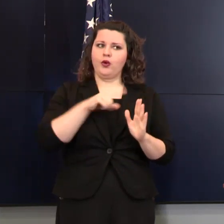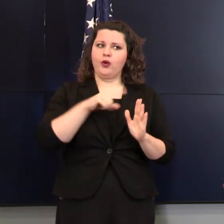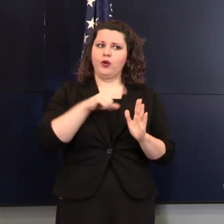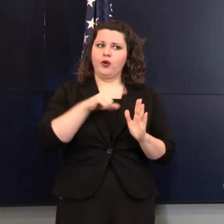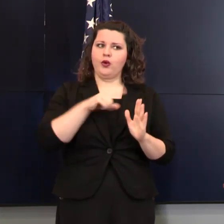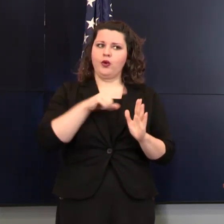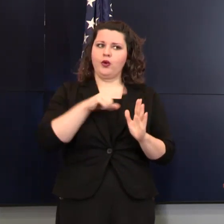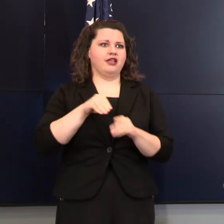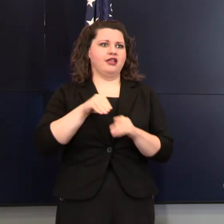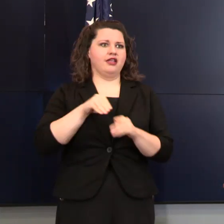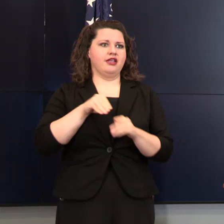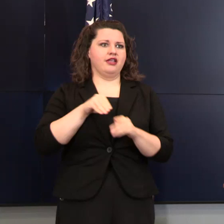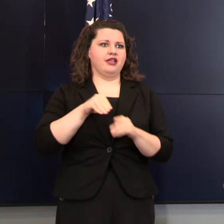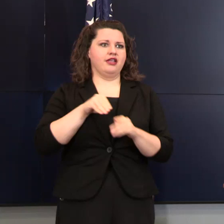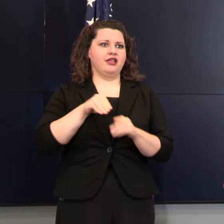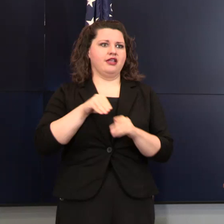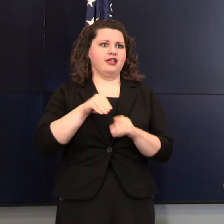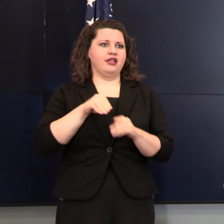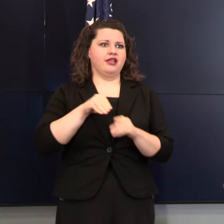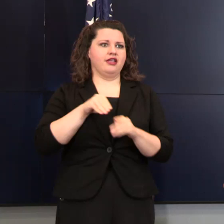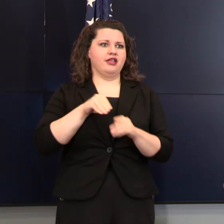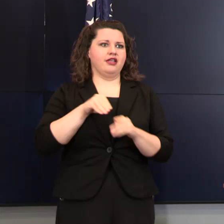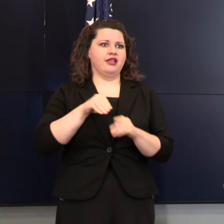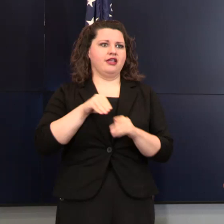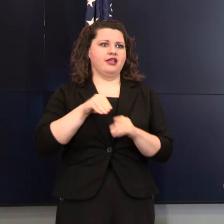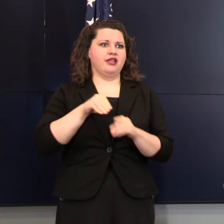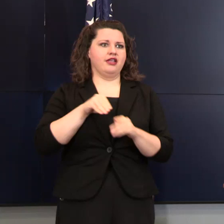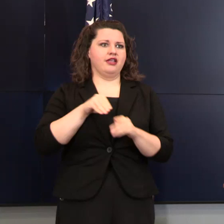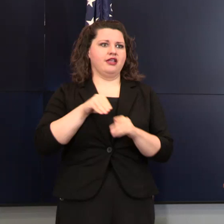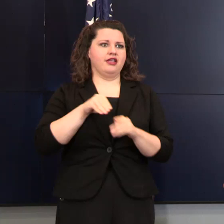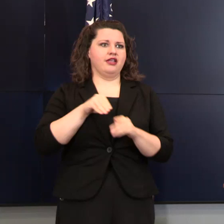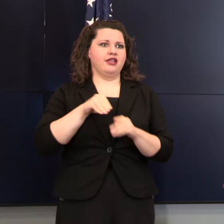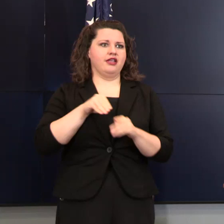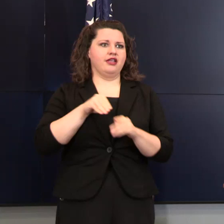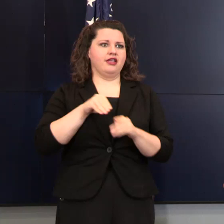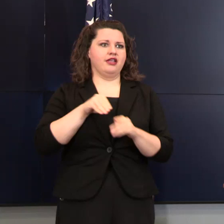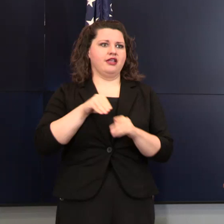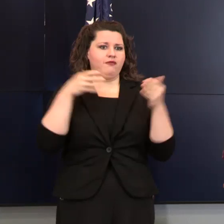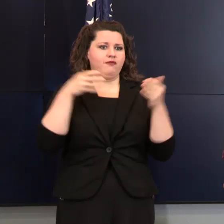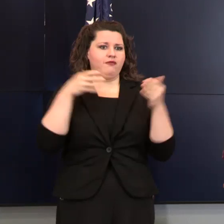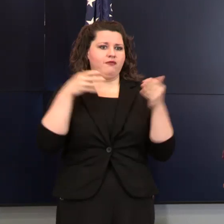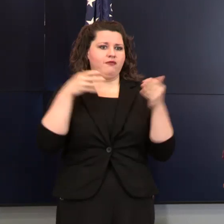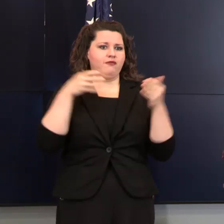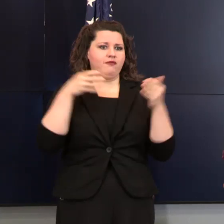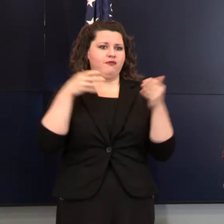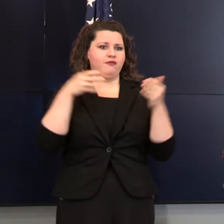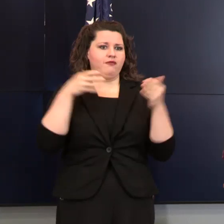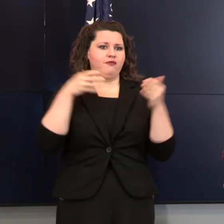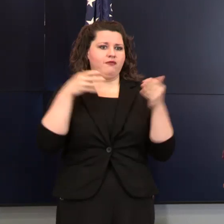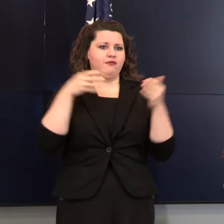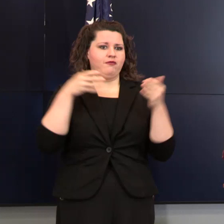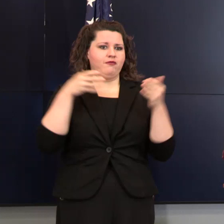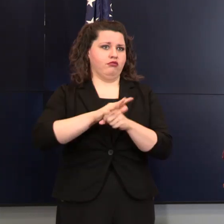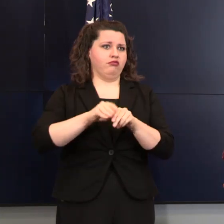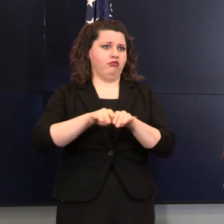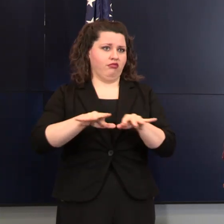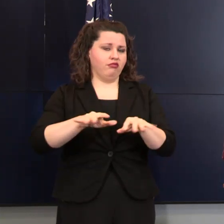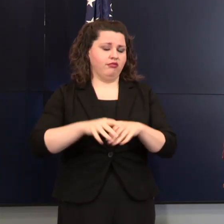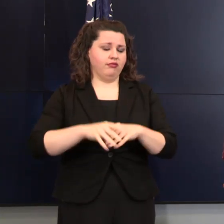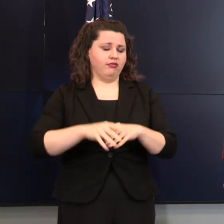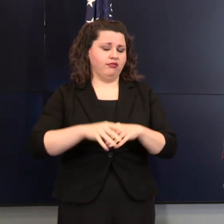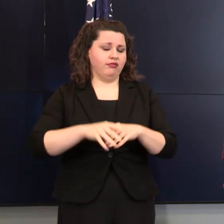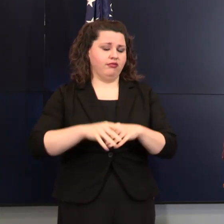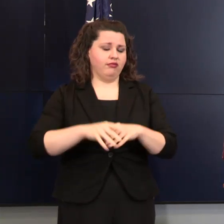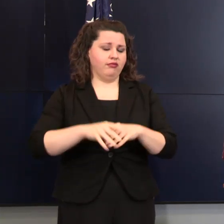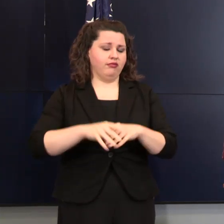together for the greater good. I have no doubt that we will be stronger and a better state when we